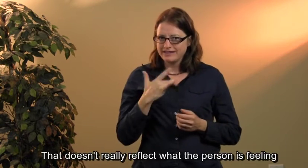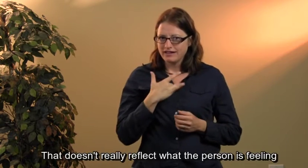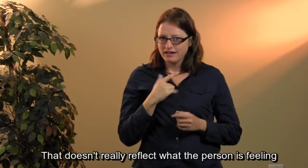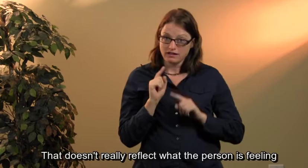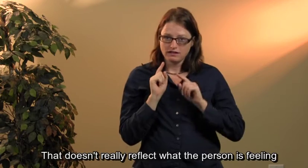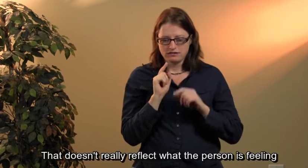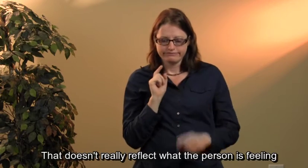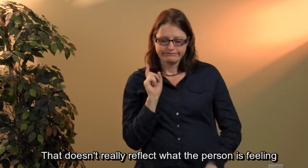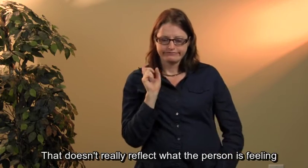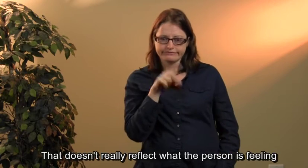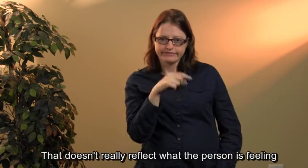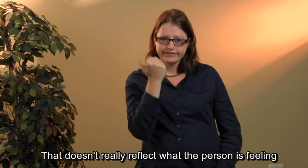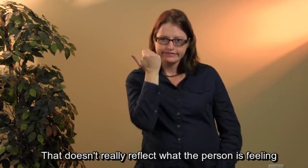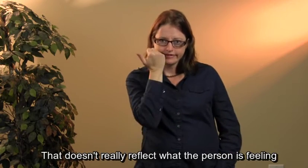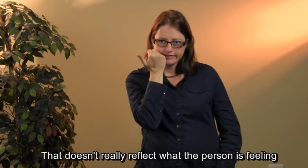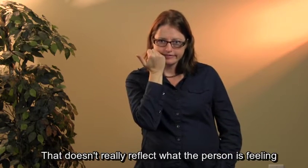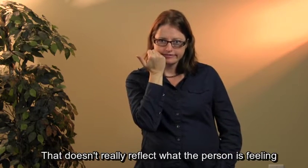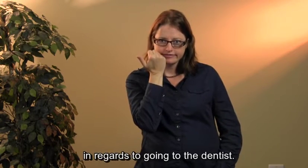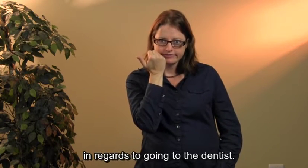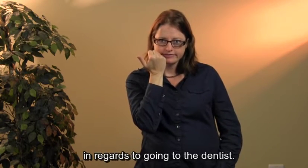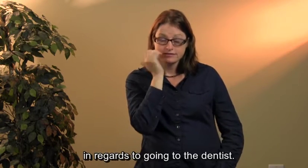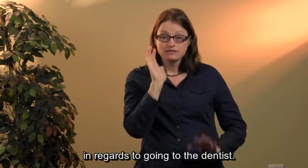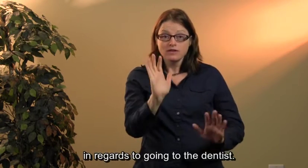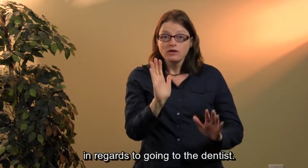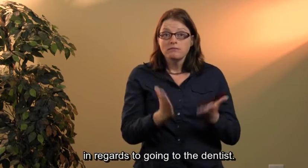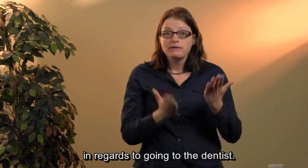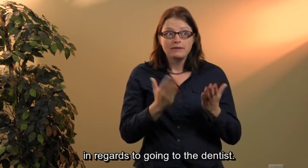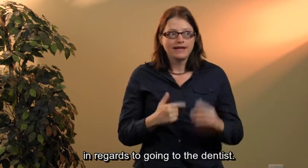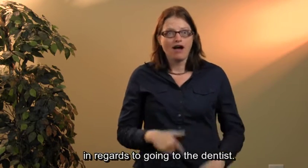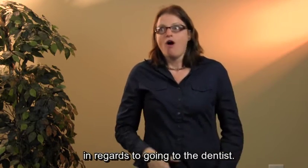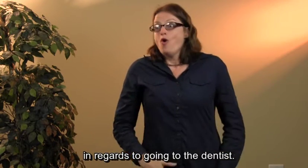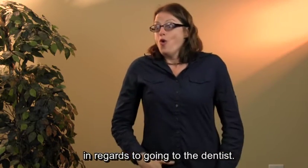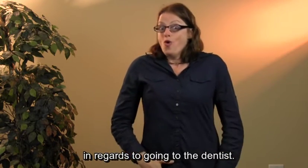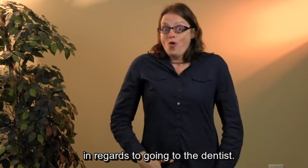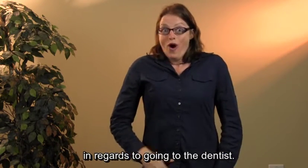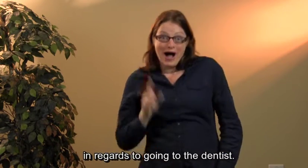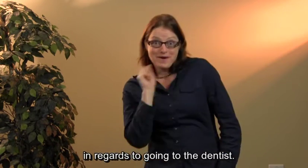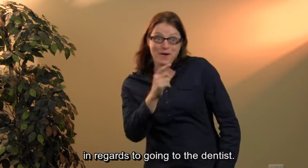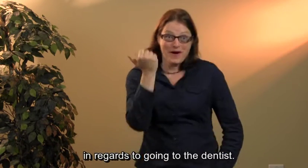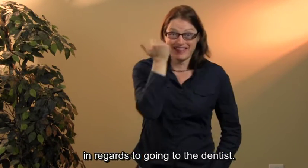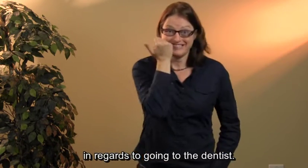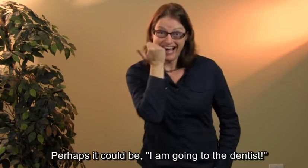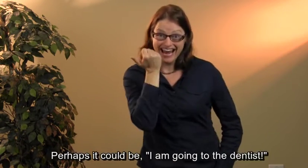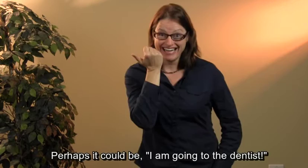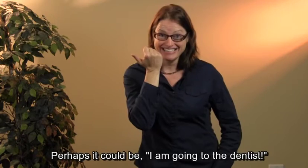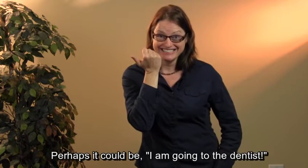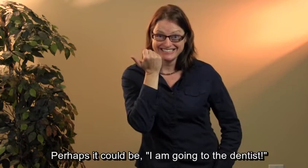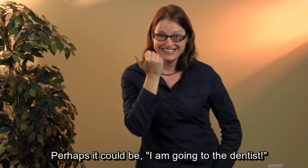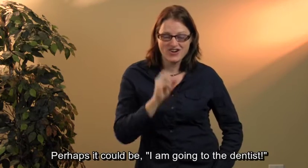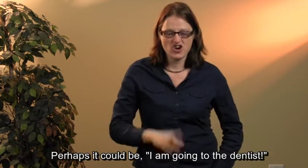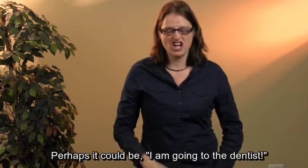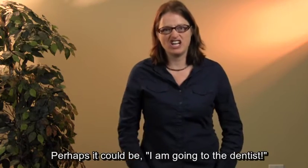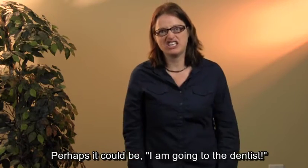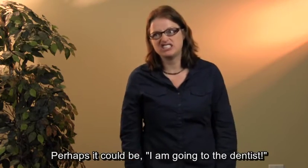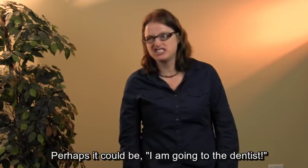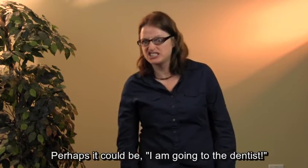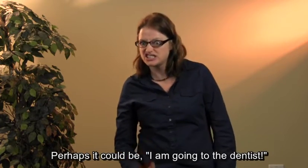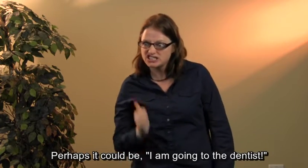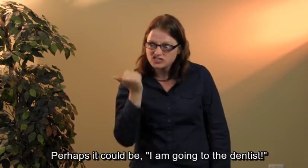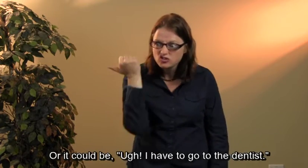really reflect what the person is feeling in regards to going to the dentist. Perhaps it could be, I am going to the dentist.